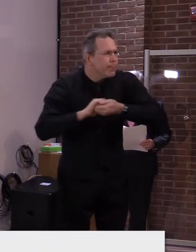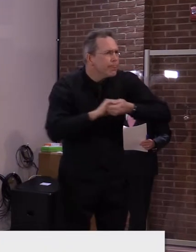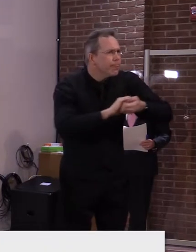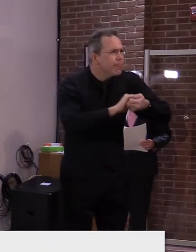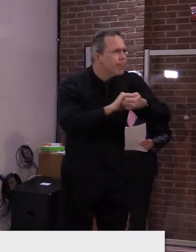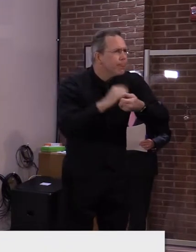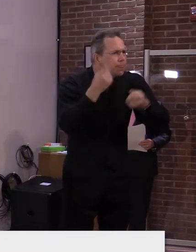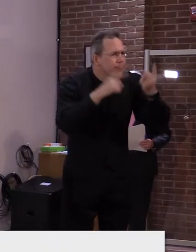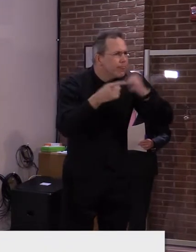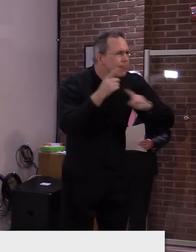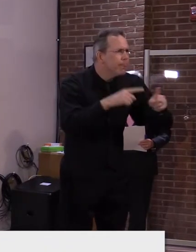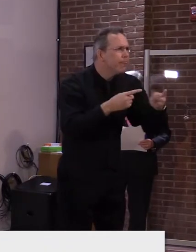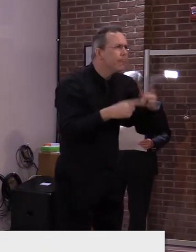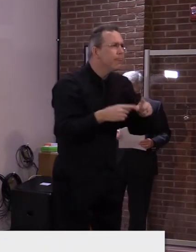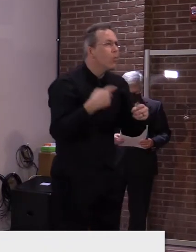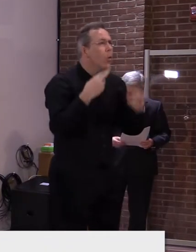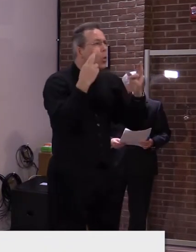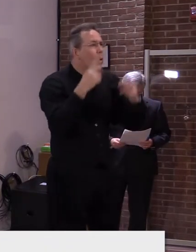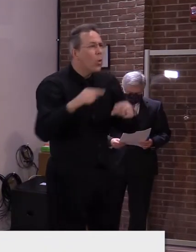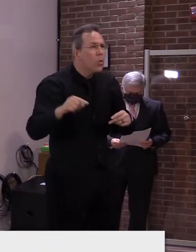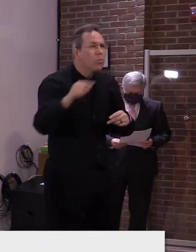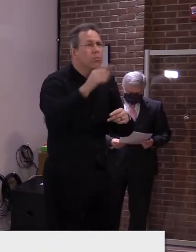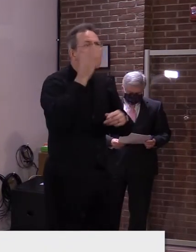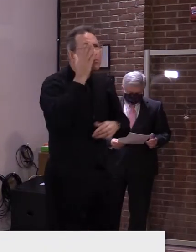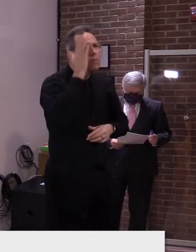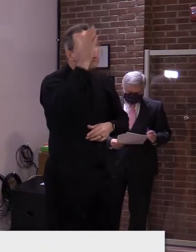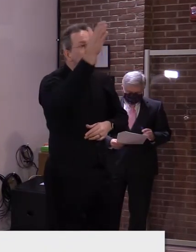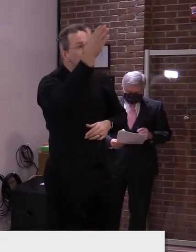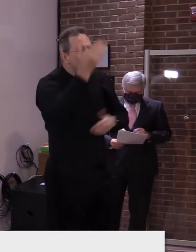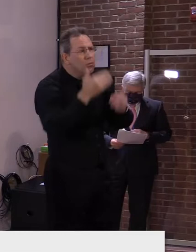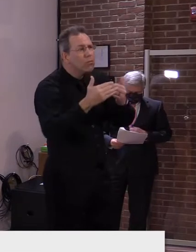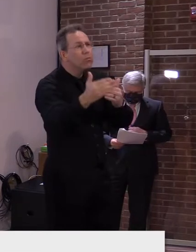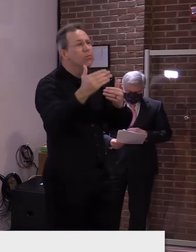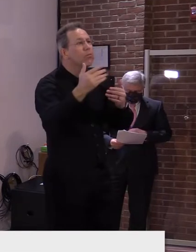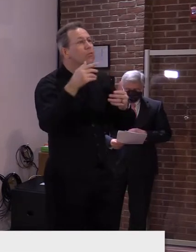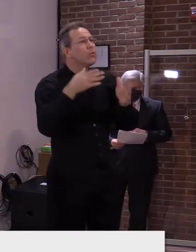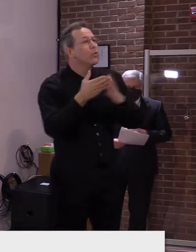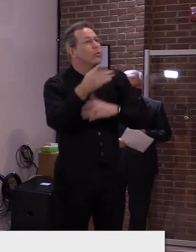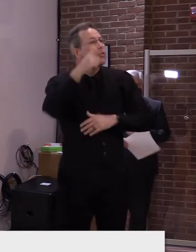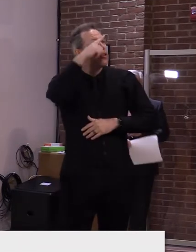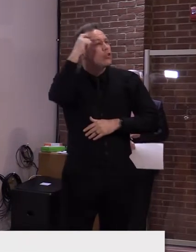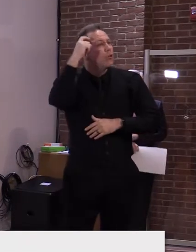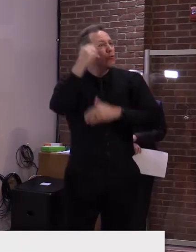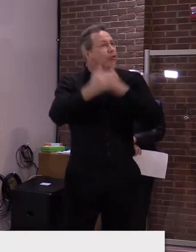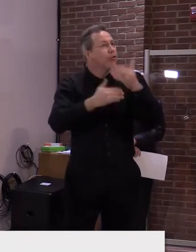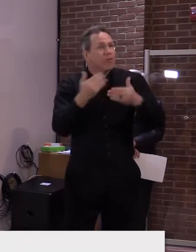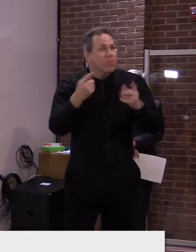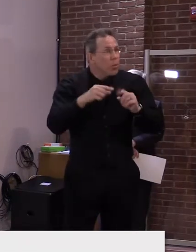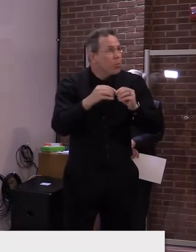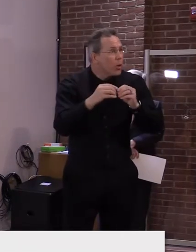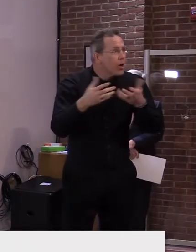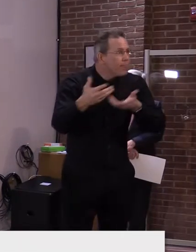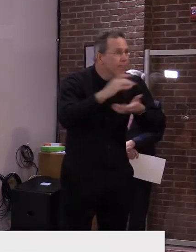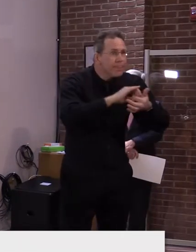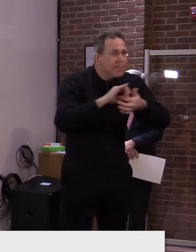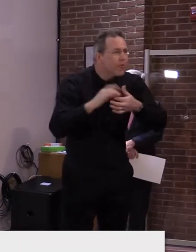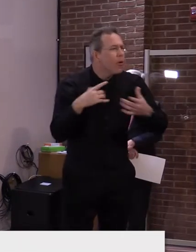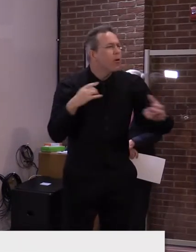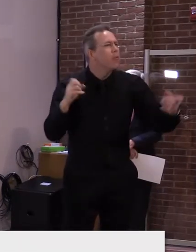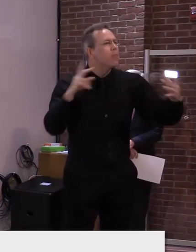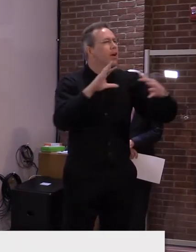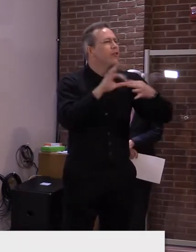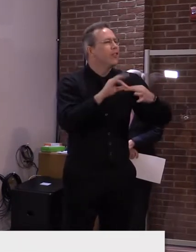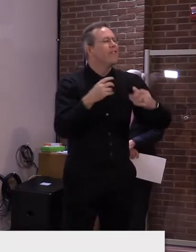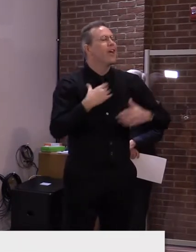as hope for what lies ahead. We're looking forward to summer in particular as a time of reconnection, replenishment, and above all, fun